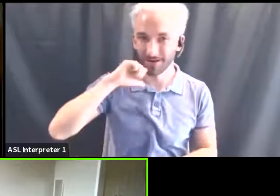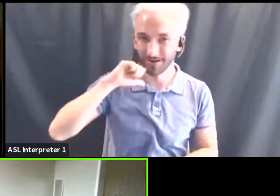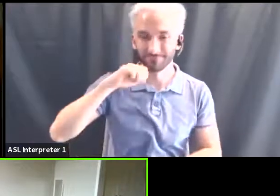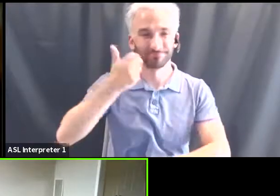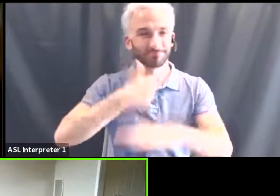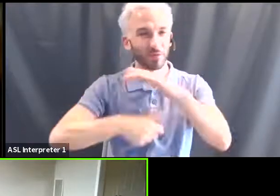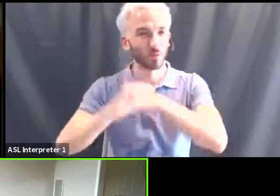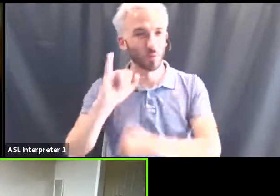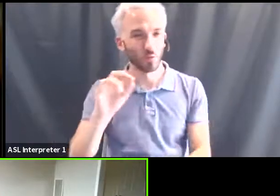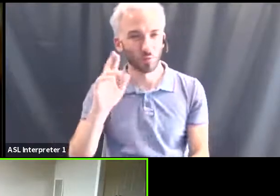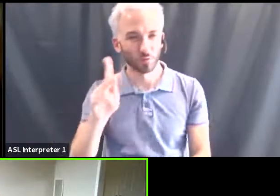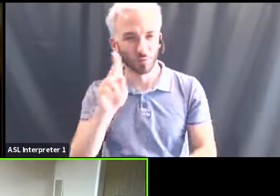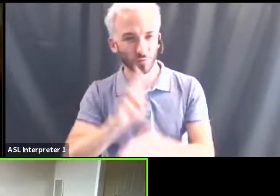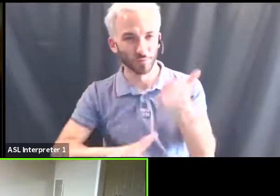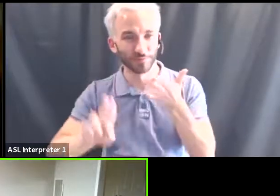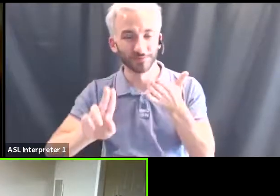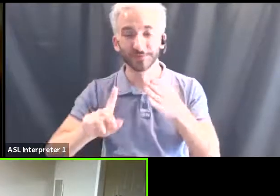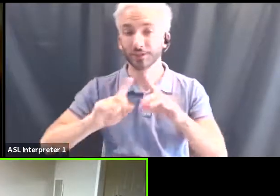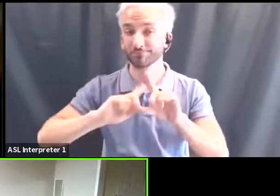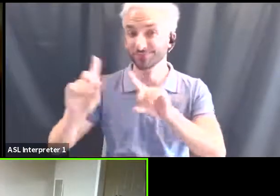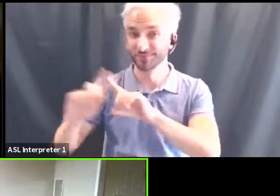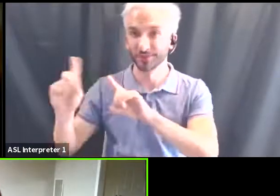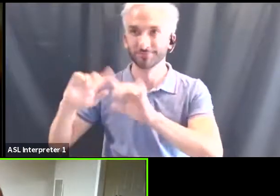of very exciting speakers.